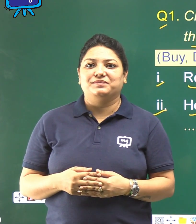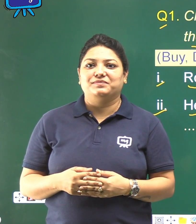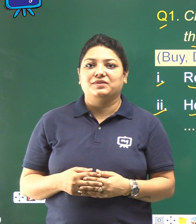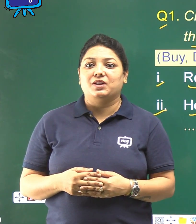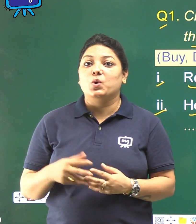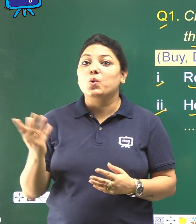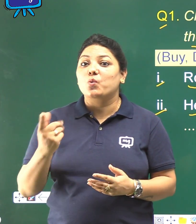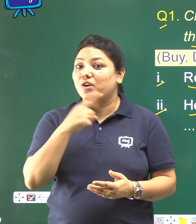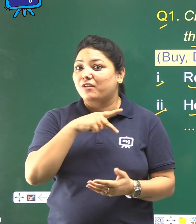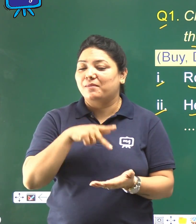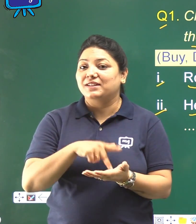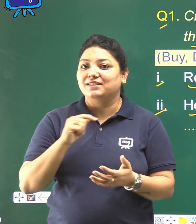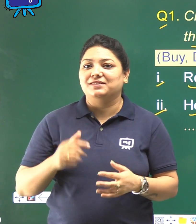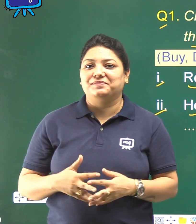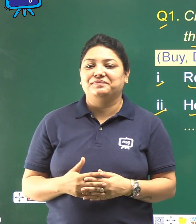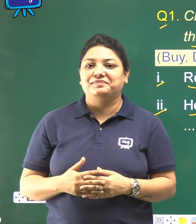What will be there?